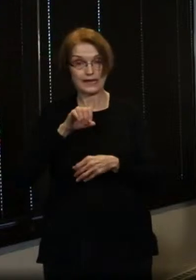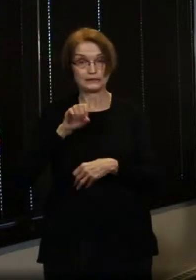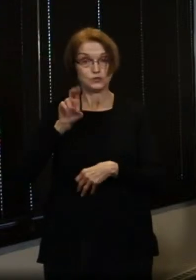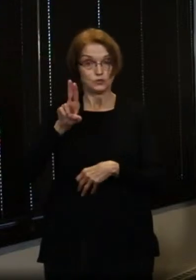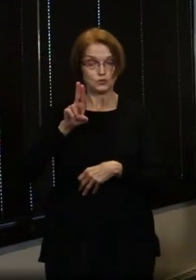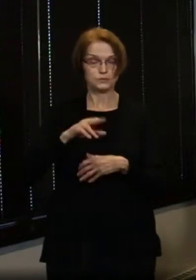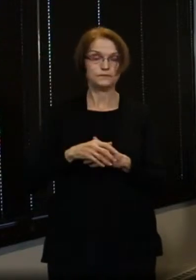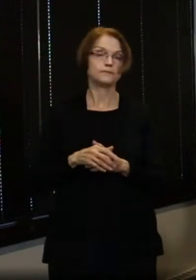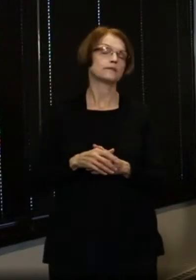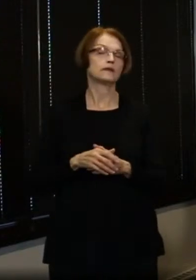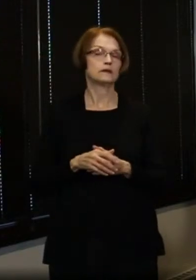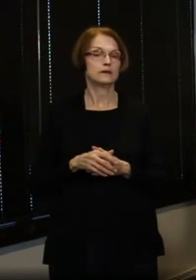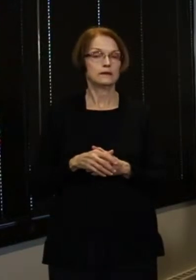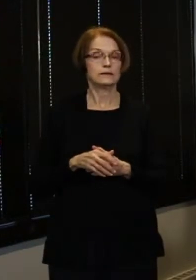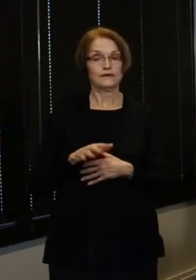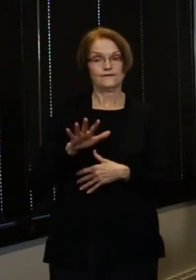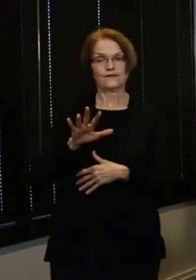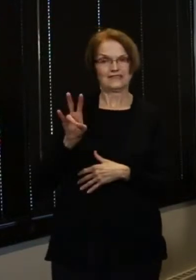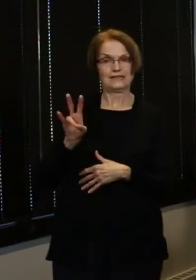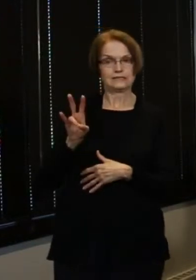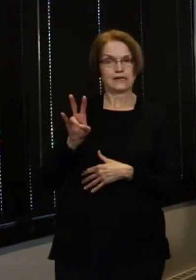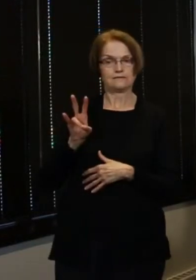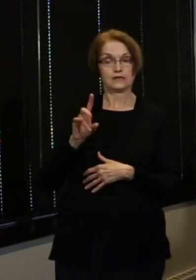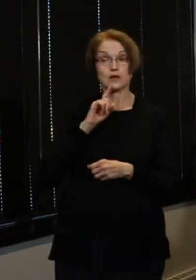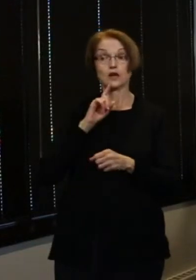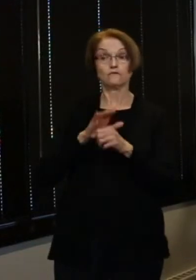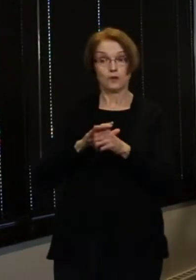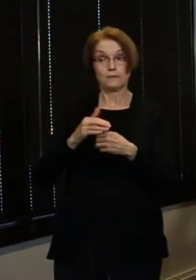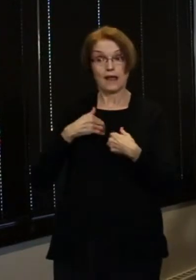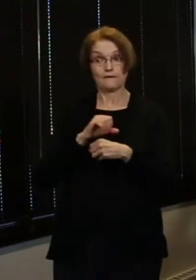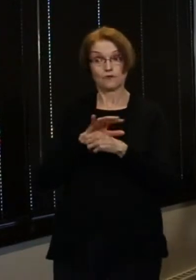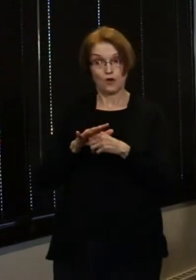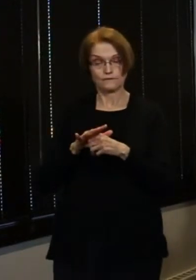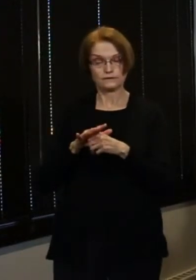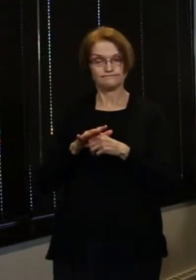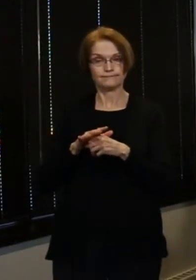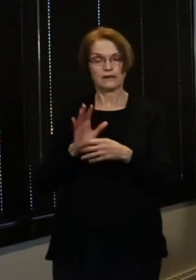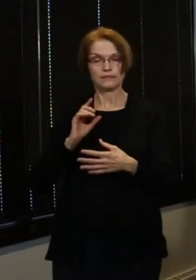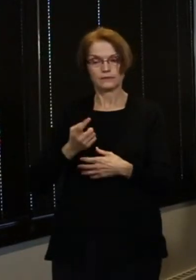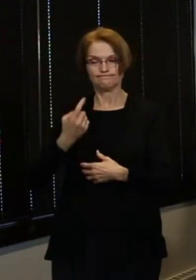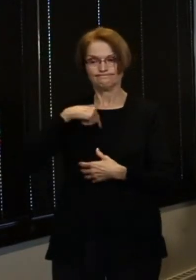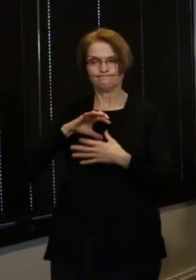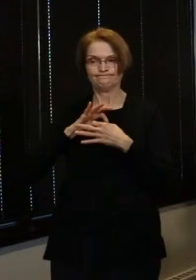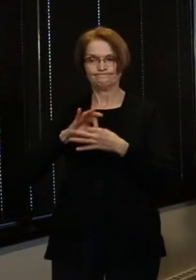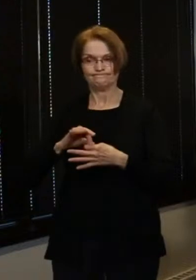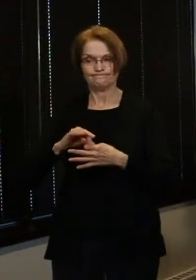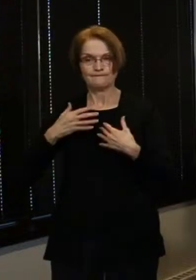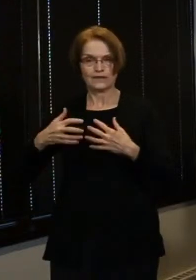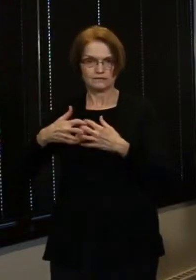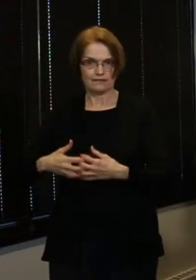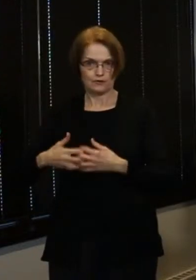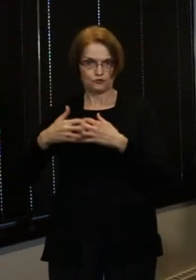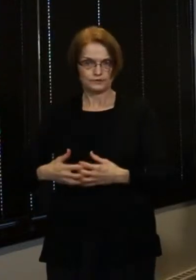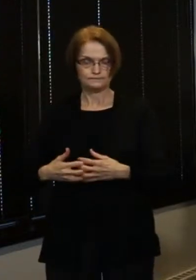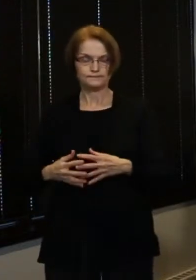care units, and we have 57 confirmed COVID patients on ventilators today.